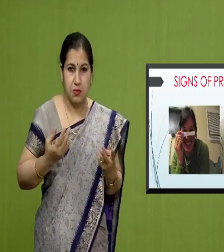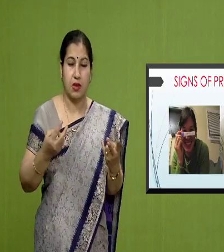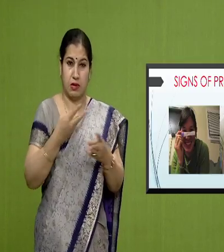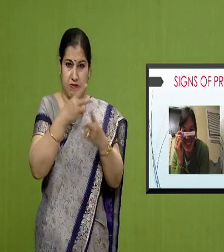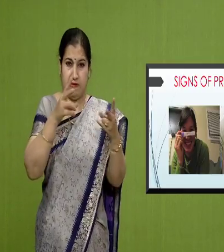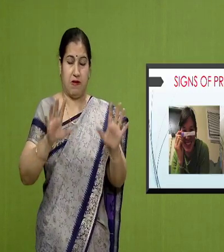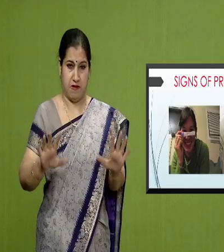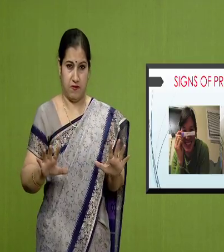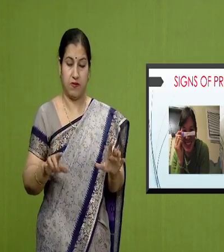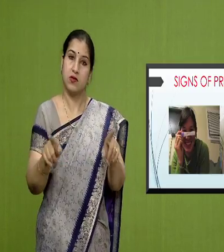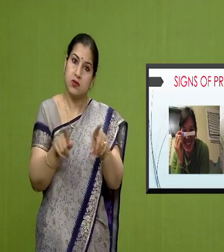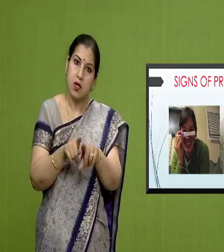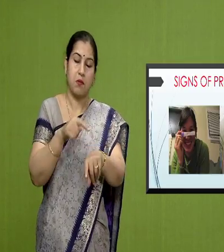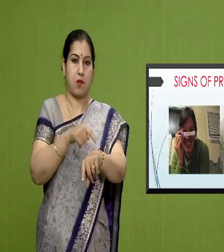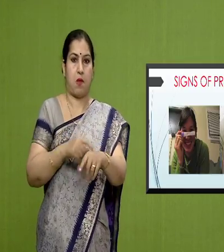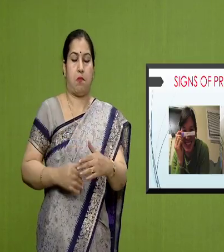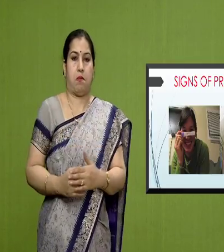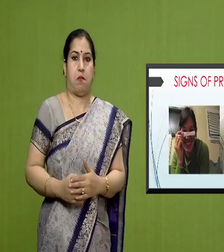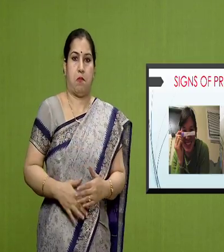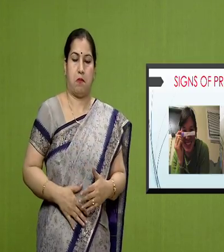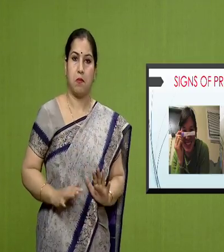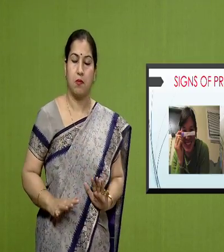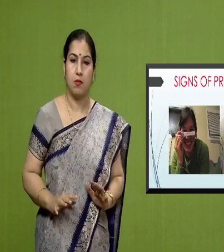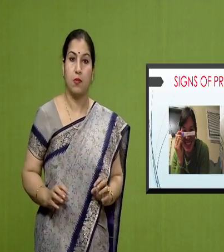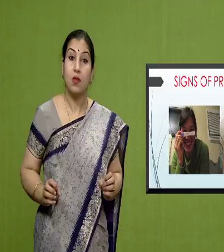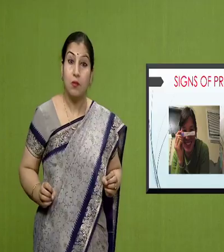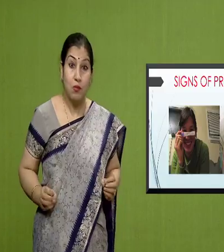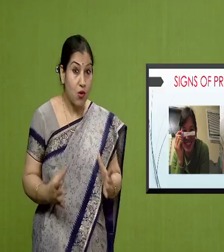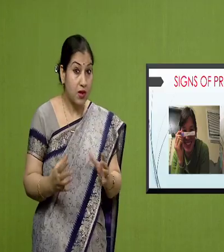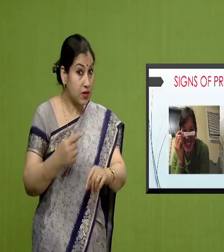pregnancy, generally in early morning.